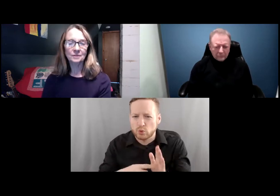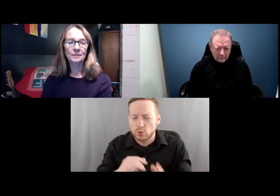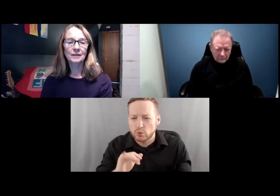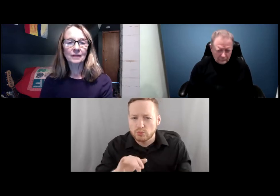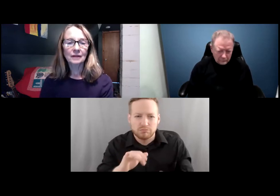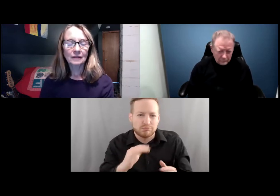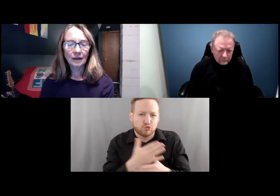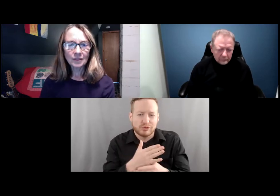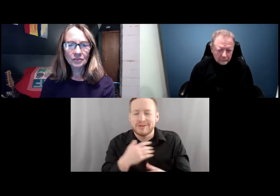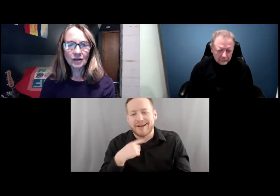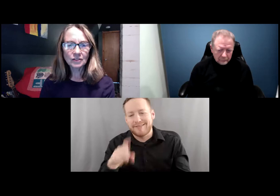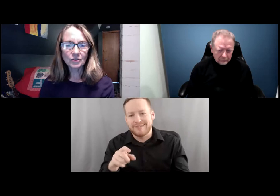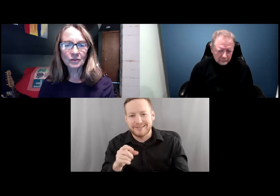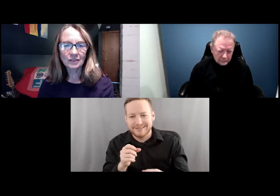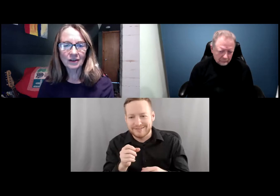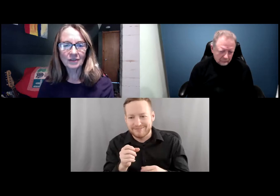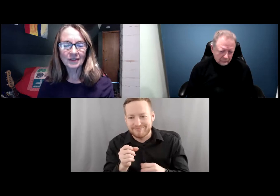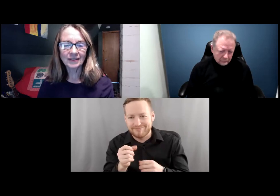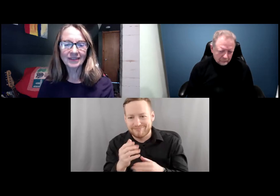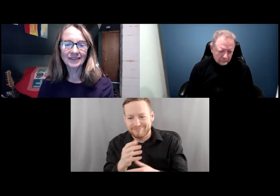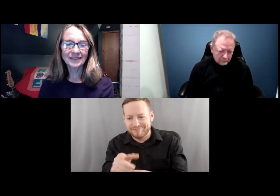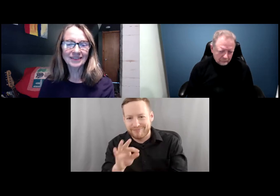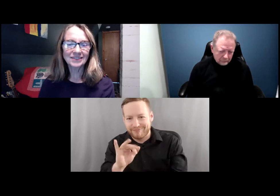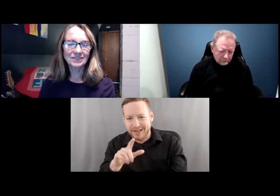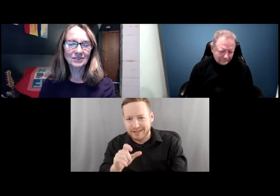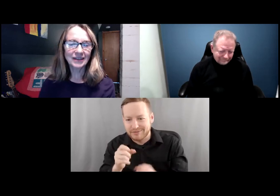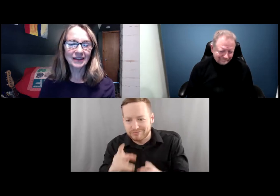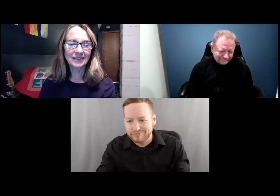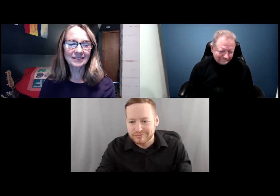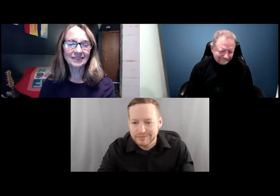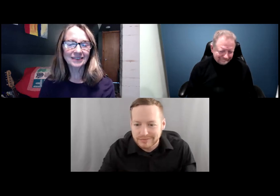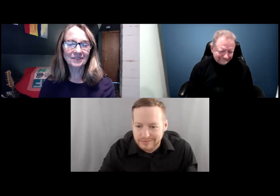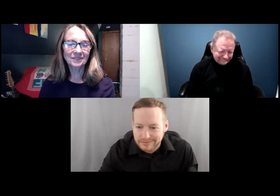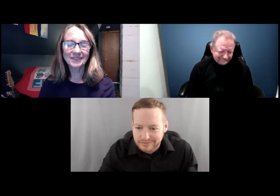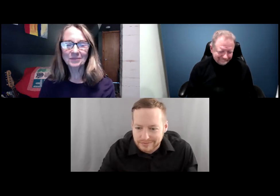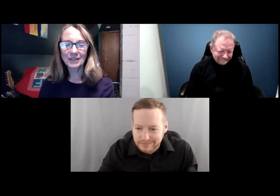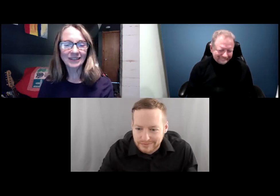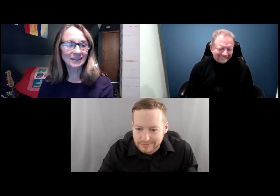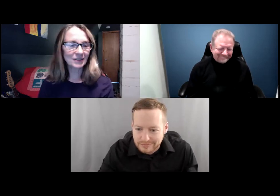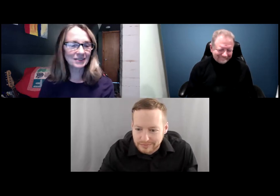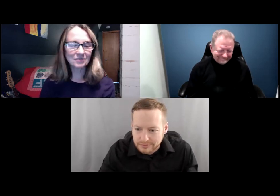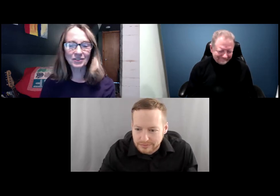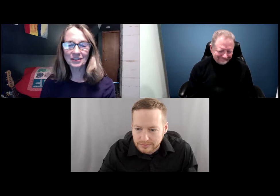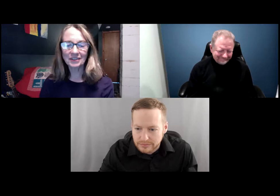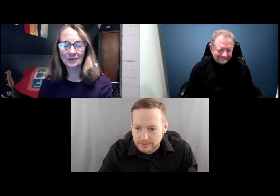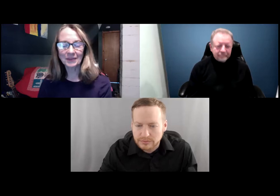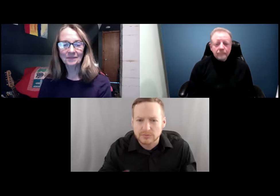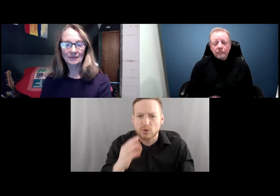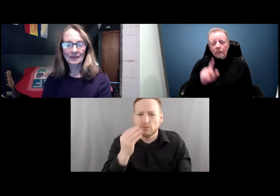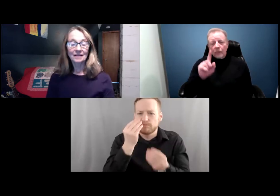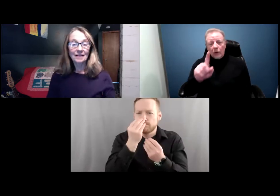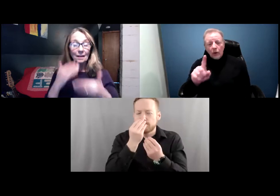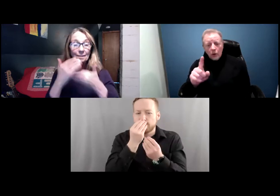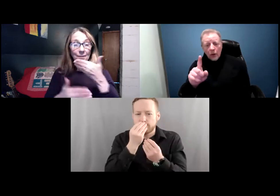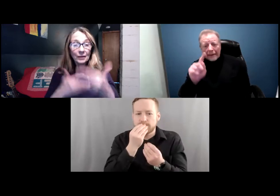members. I'm going to try to show you the document. Again, I need to ask Bethany. Allow me to make you